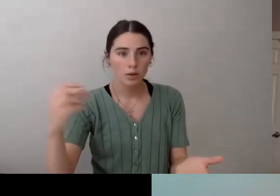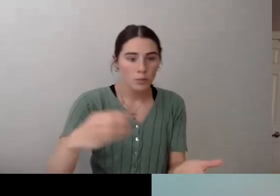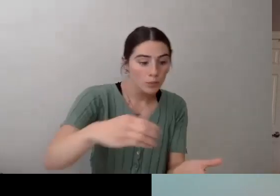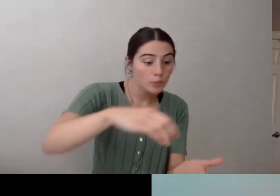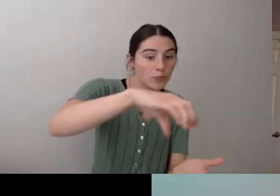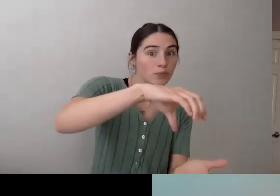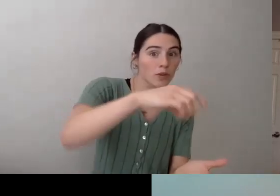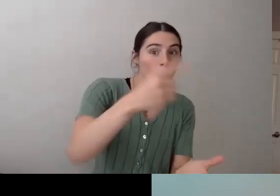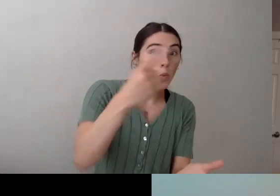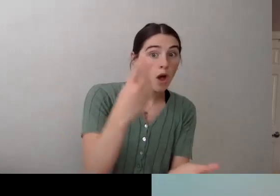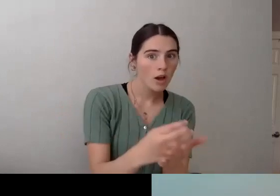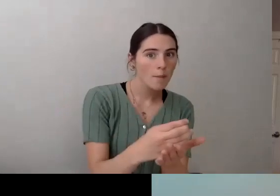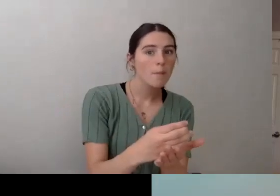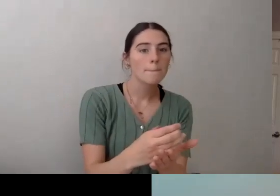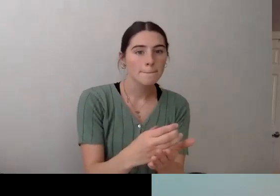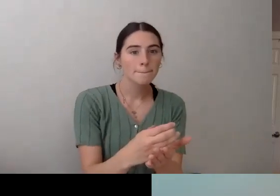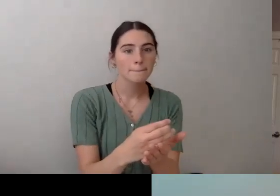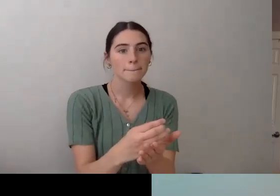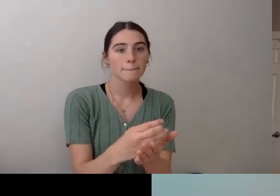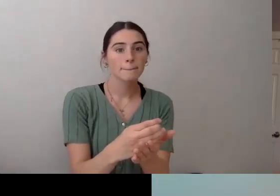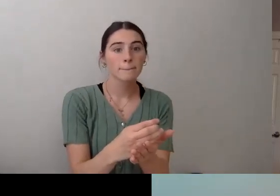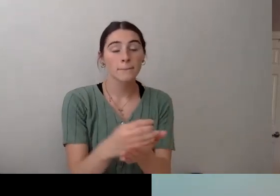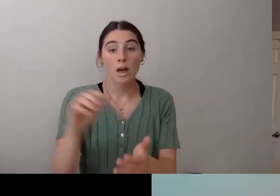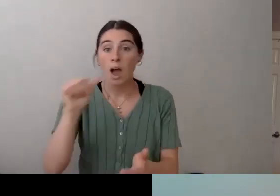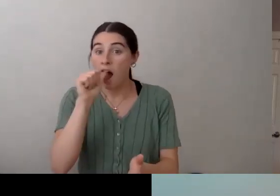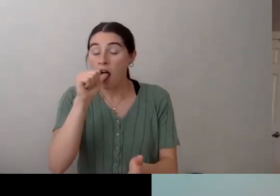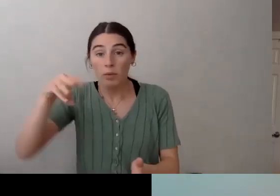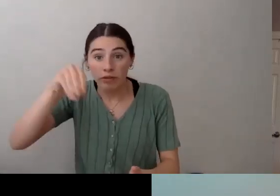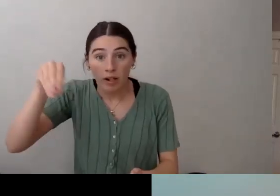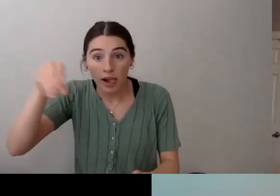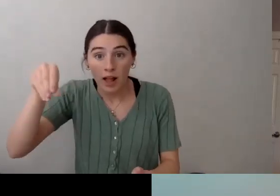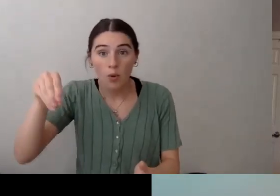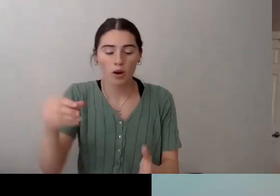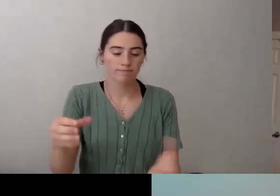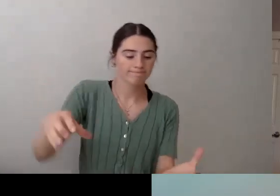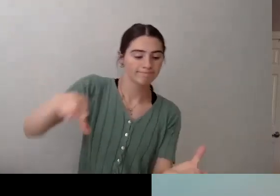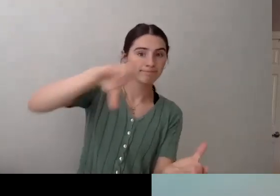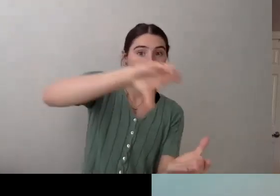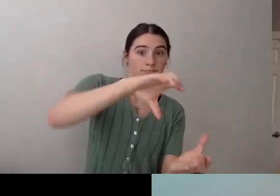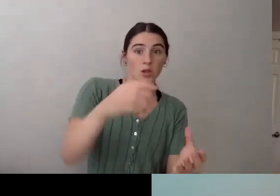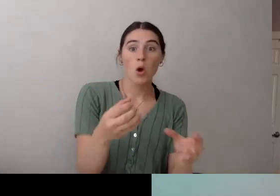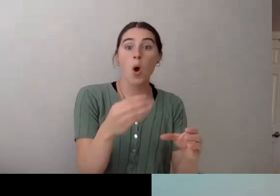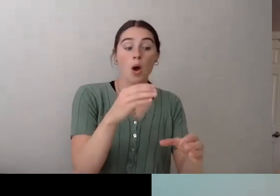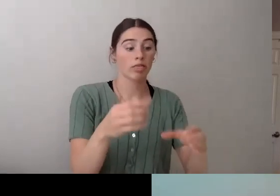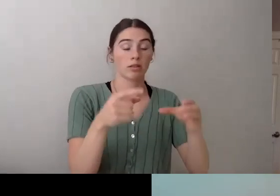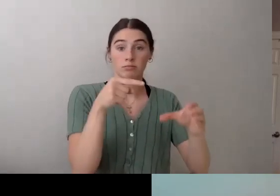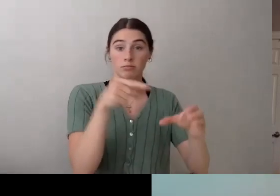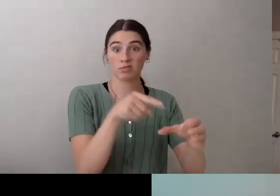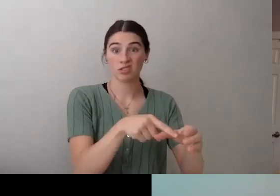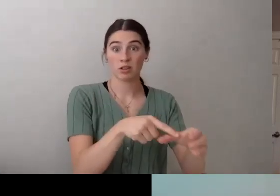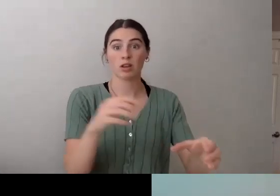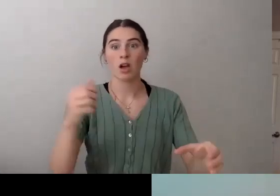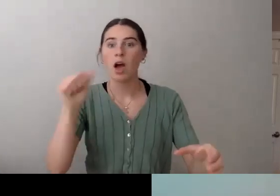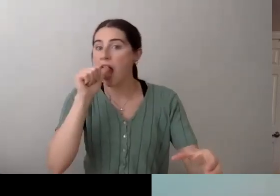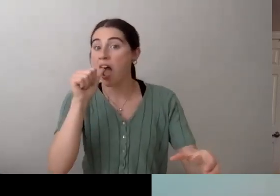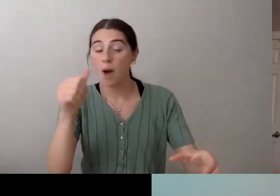You're going to pour the almond milk over the almond flour and let it sit. You need to, what is called, hydrate the